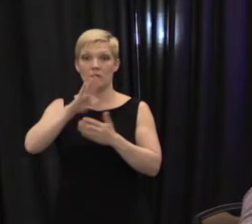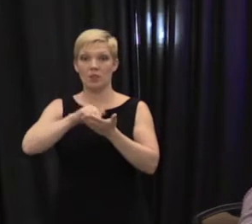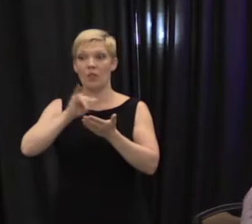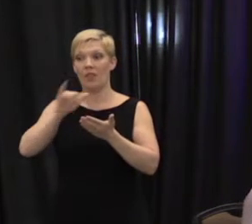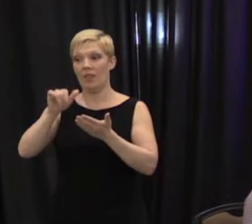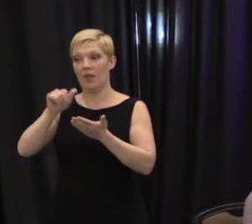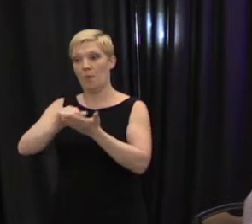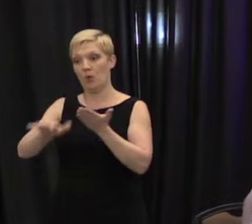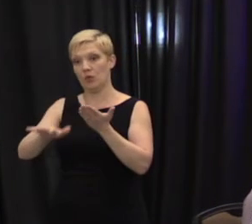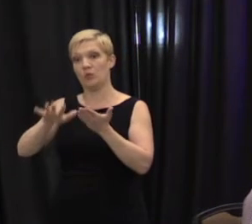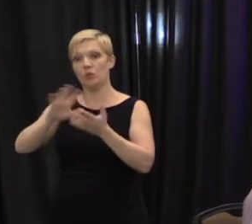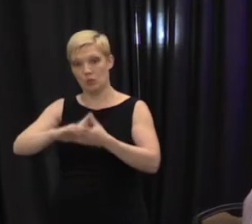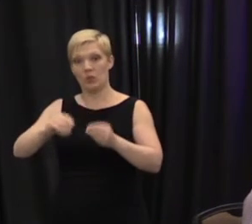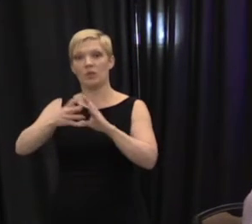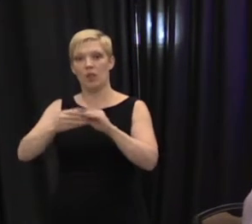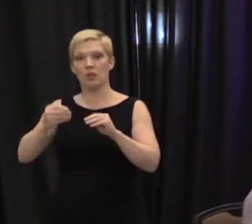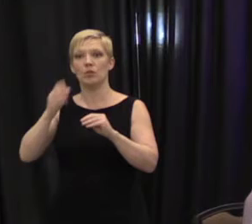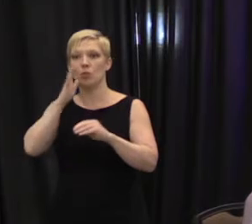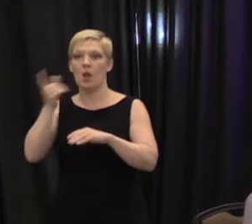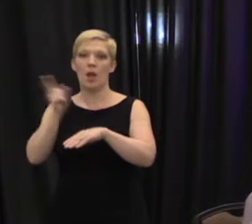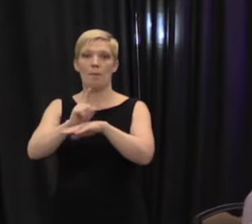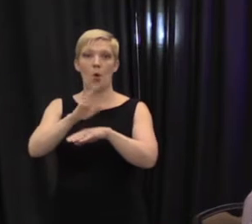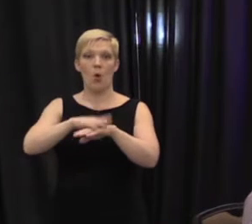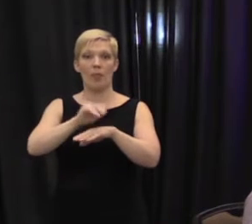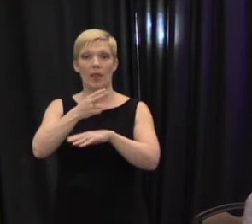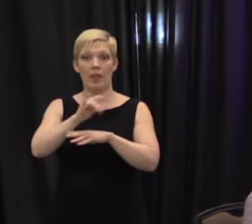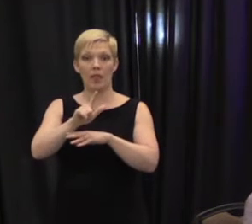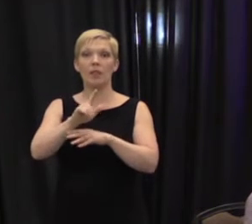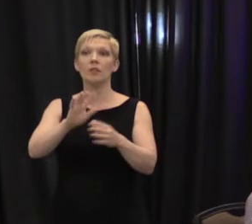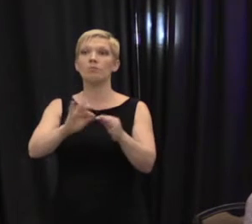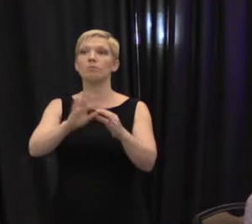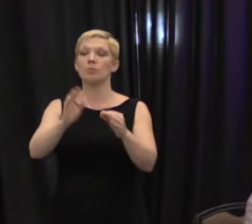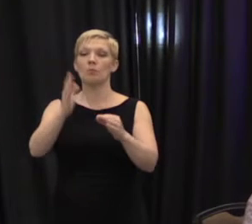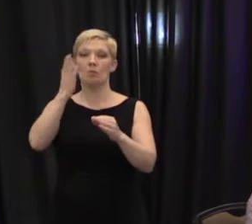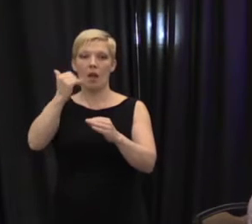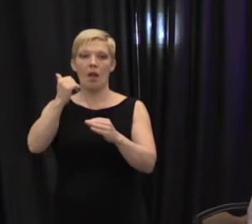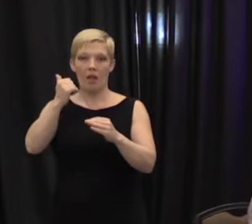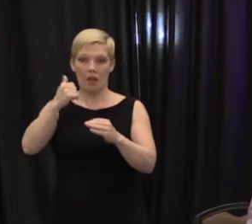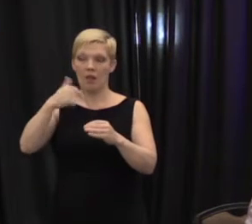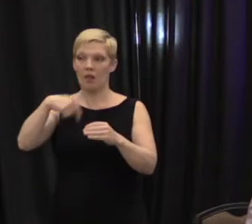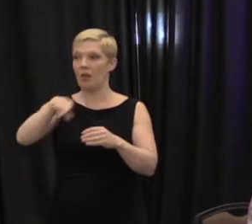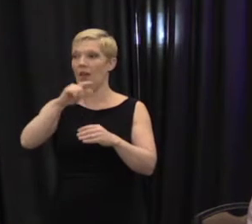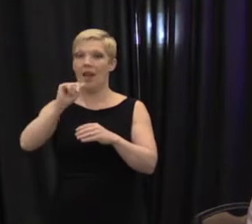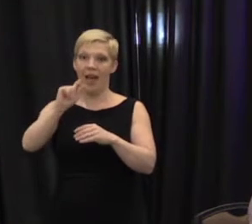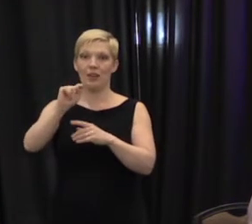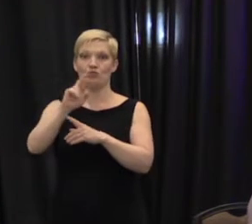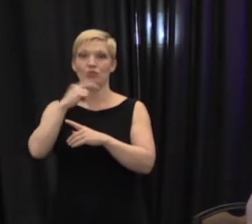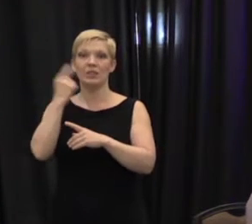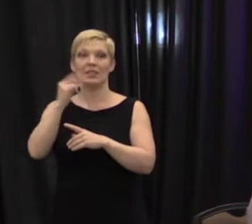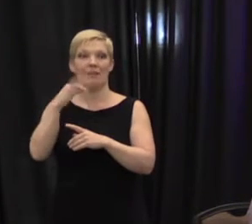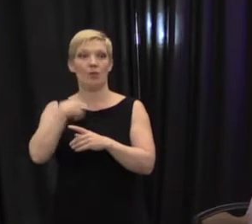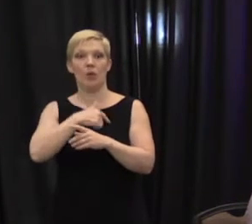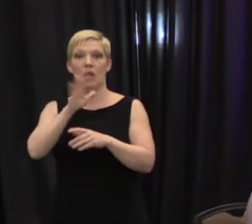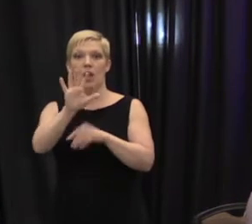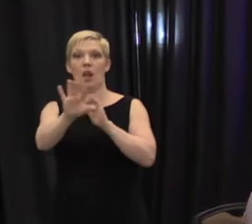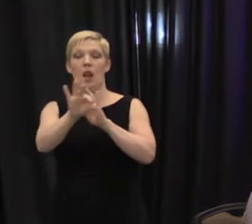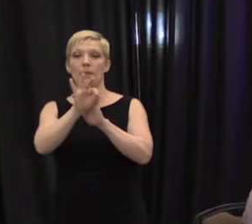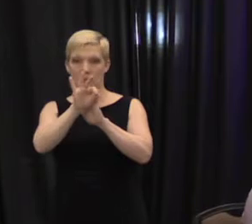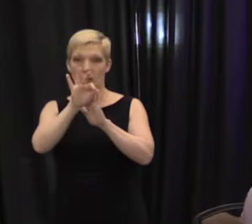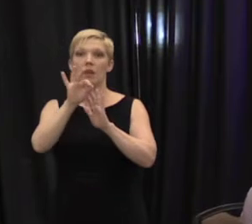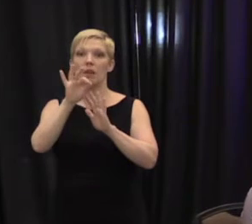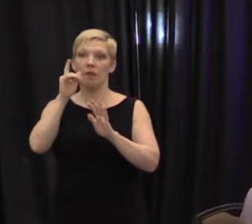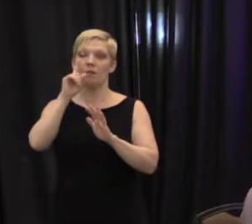having abortion storytellers to come on the Hill and actually talking about why Roe is at risk if we actually nominate and appoint Brett Kavanaugh to